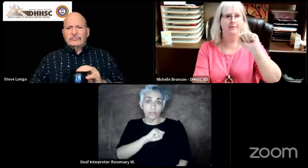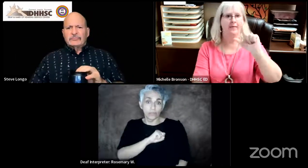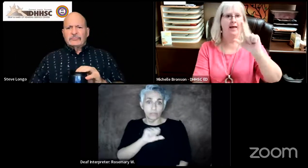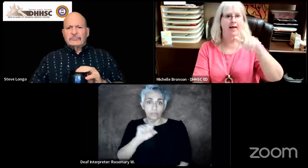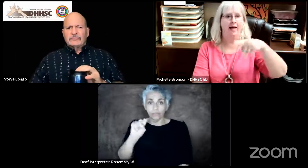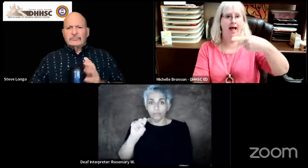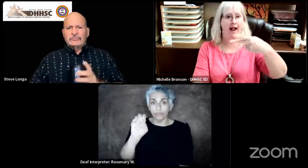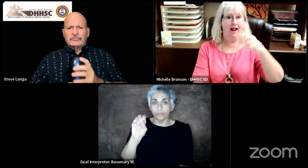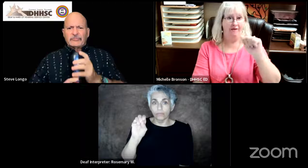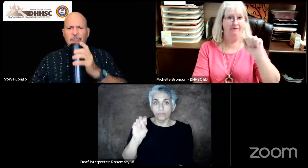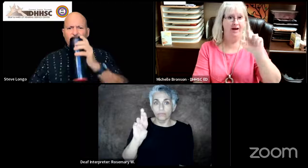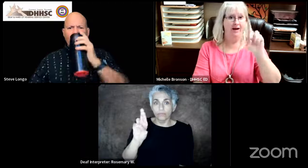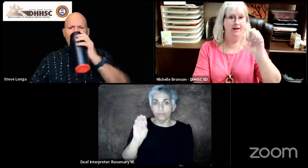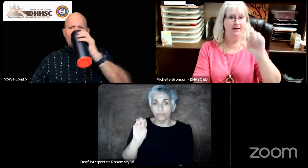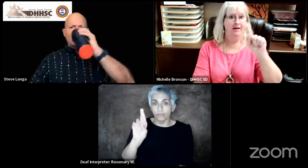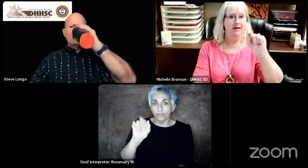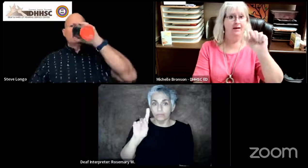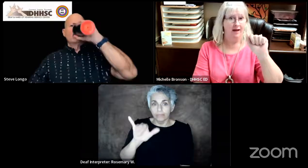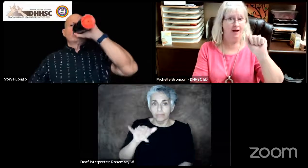there is one sorority